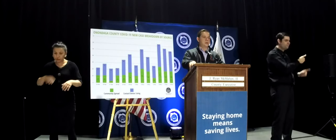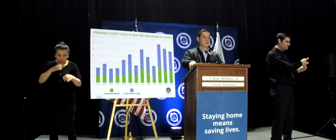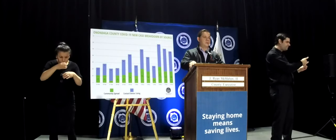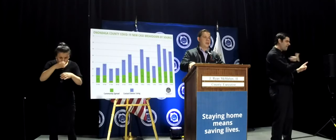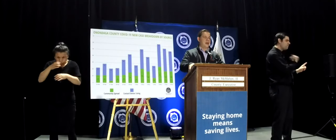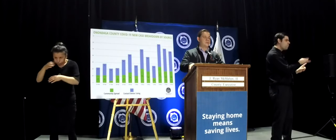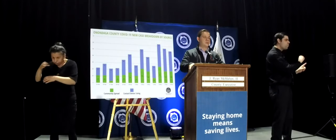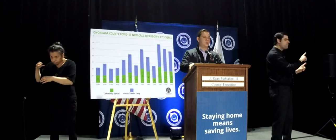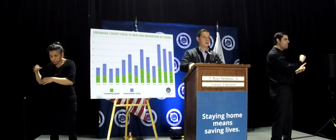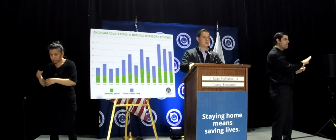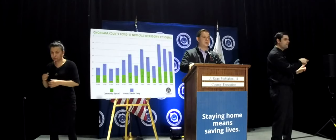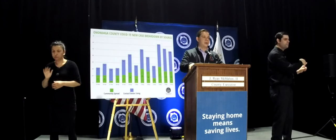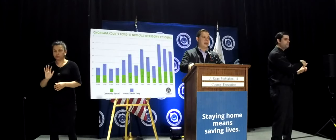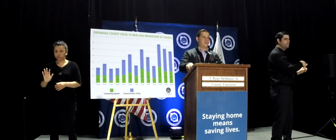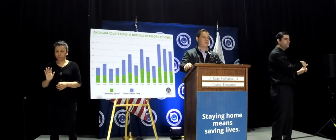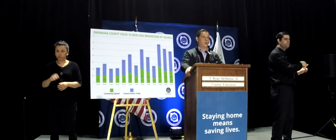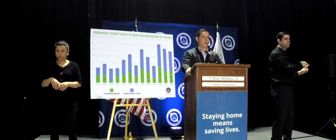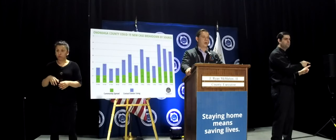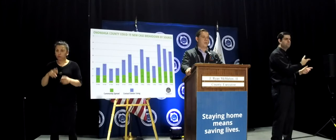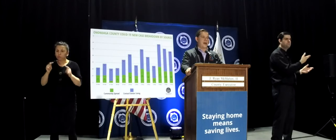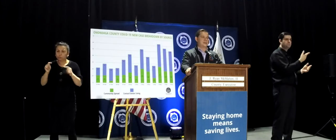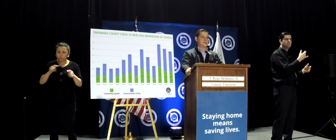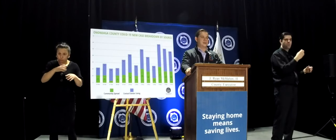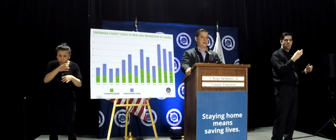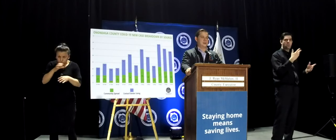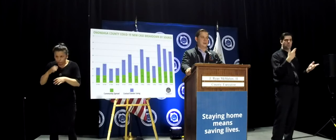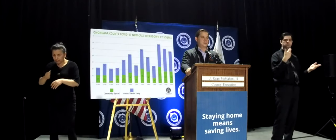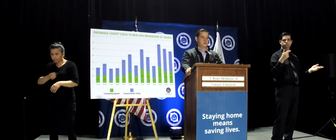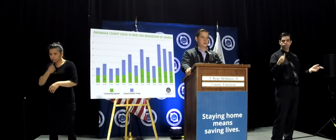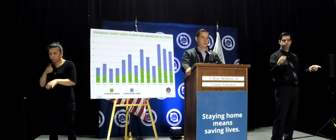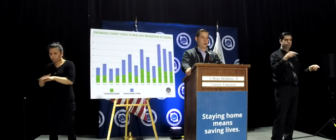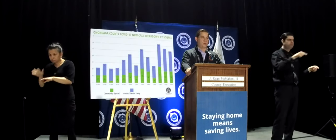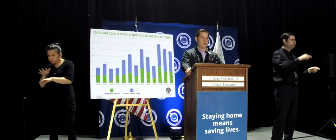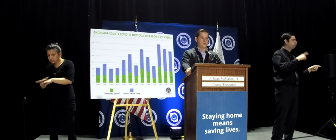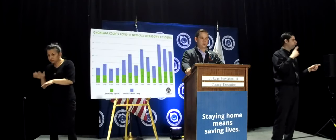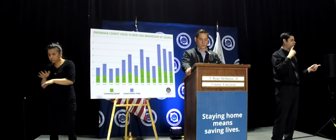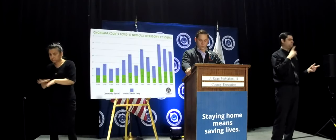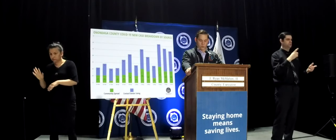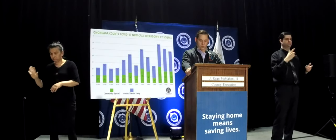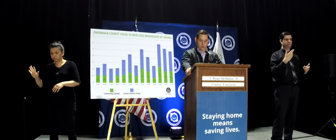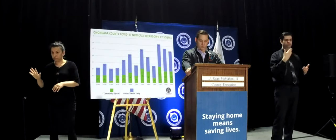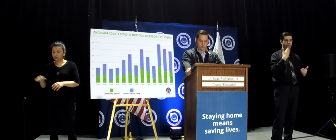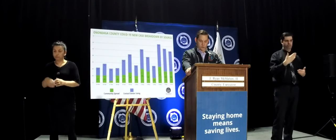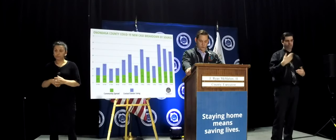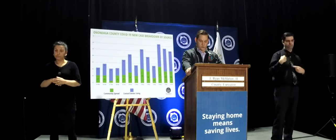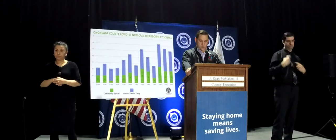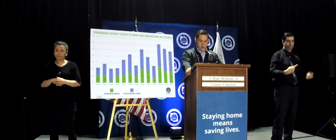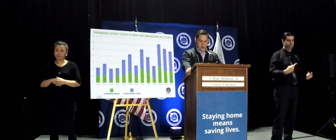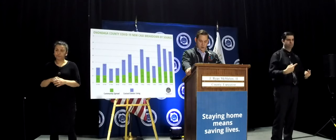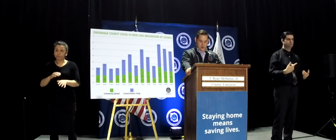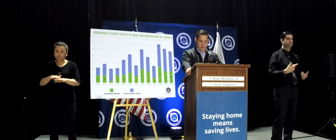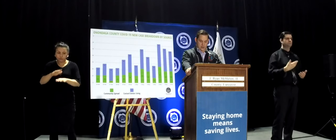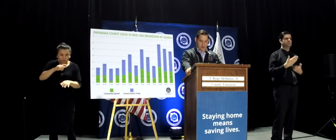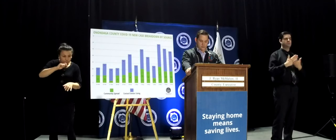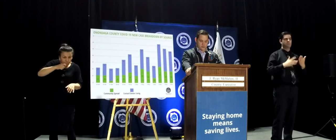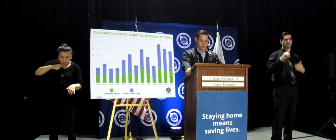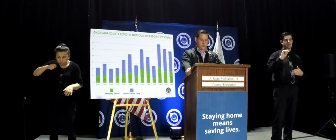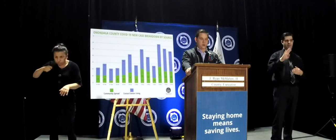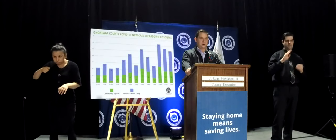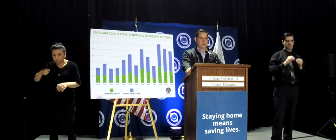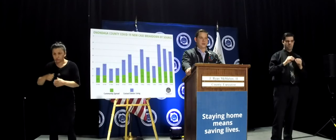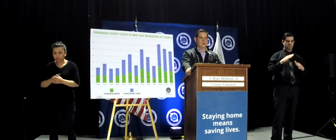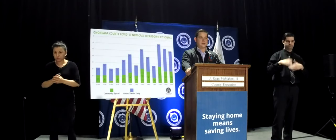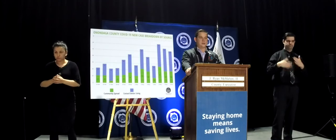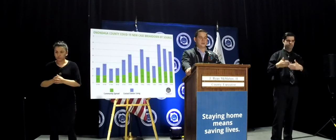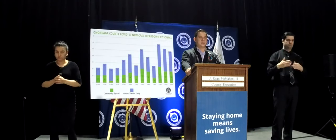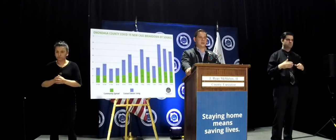community. Some labs will clearly have more capacity to do more with us, so we're working with those labs as we